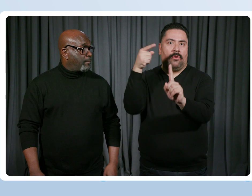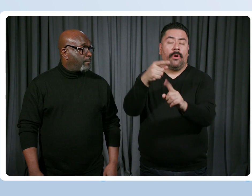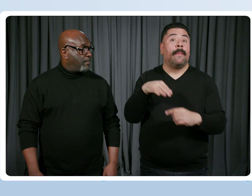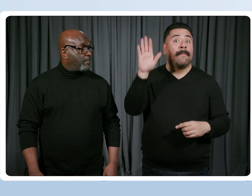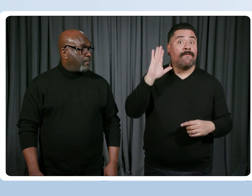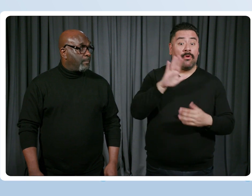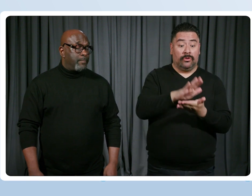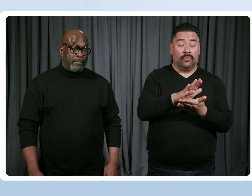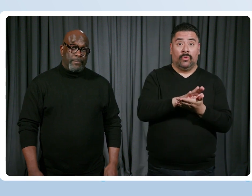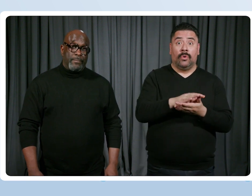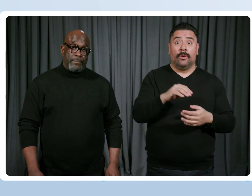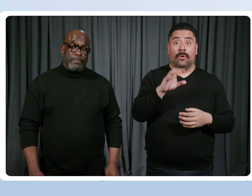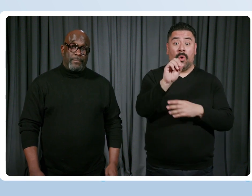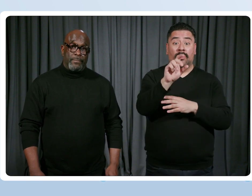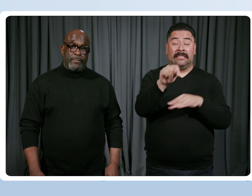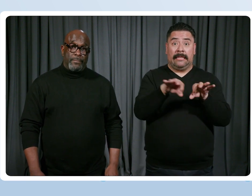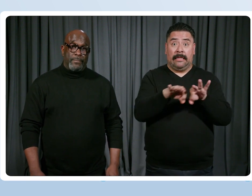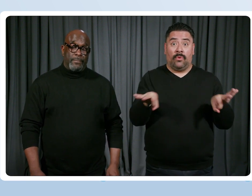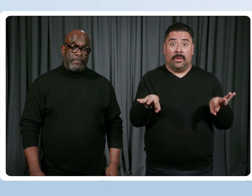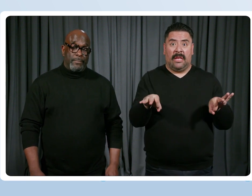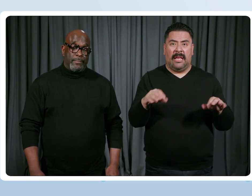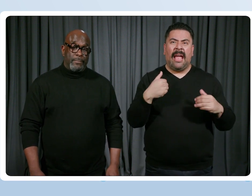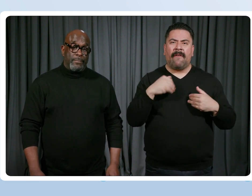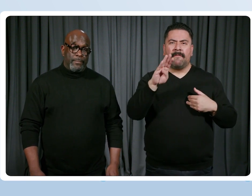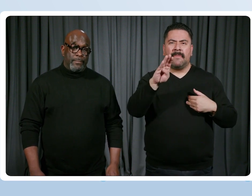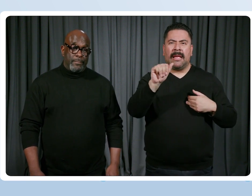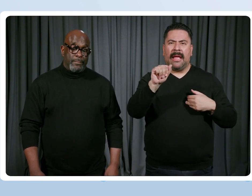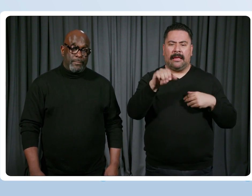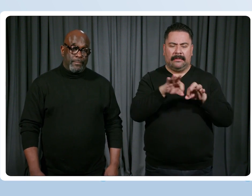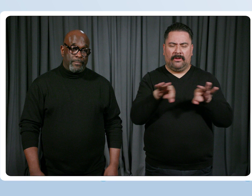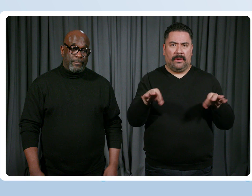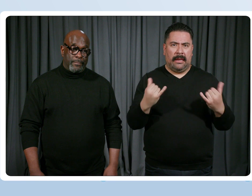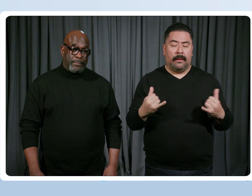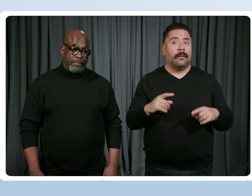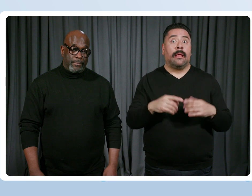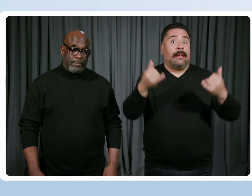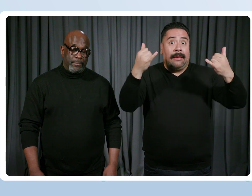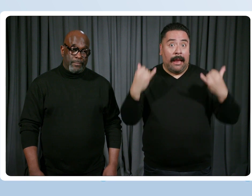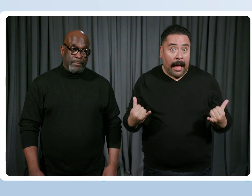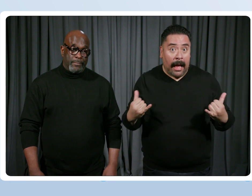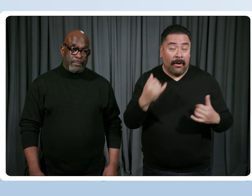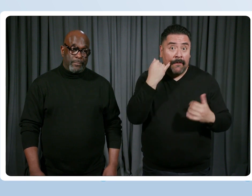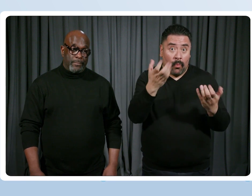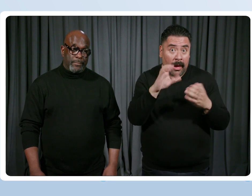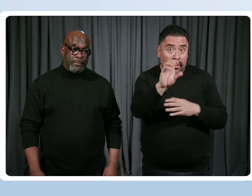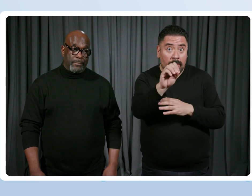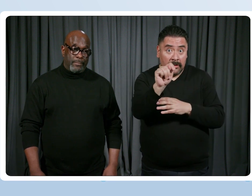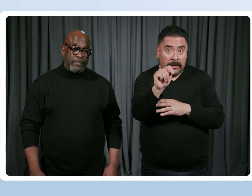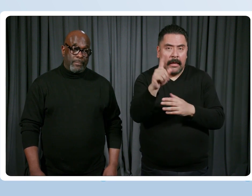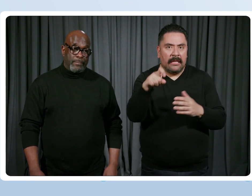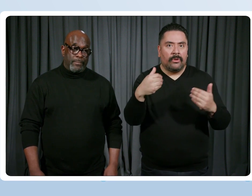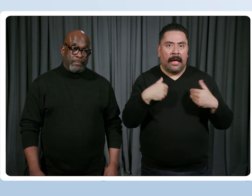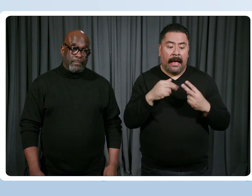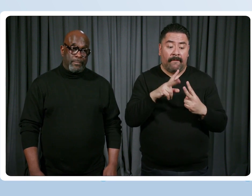occupational therapy degree was a bachelor's level degree. Nowadays, to become an occupational therapist, you need to